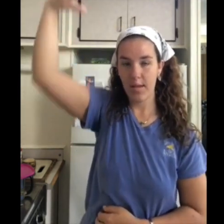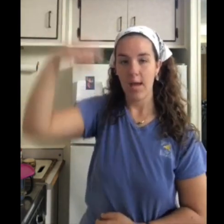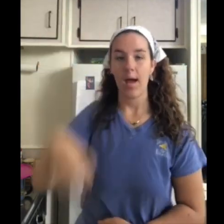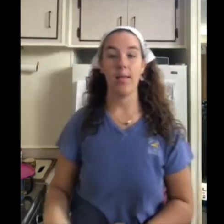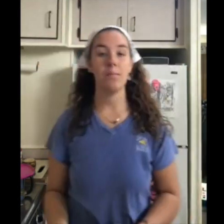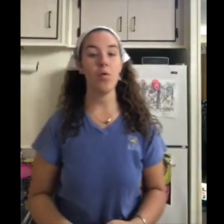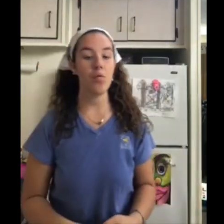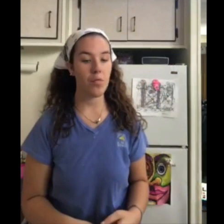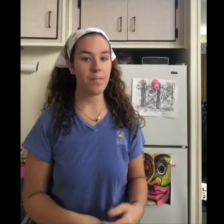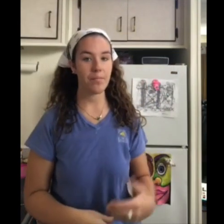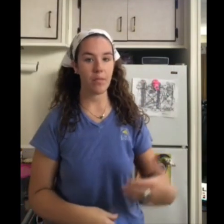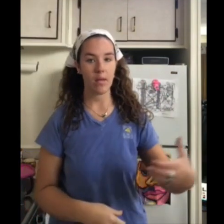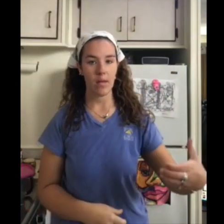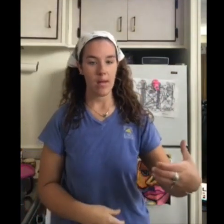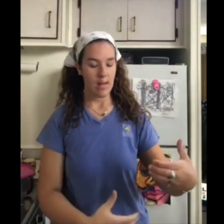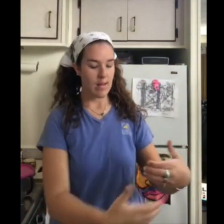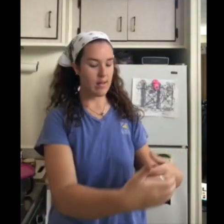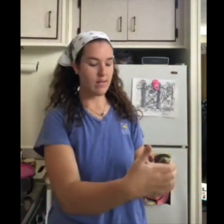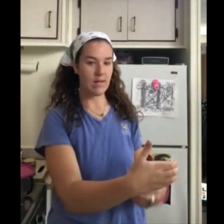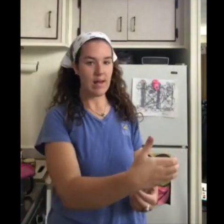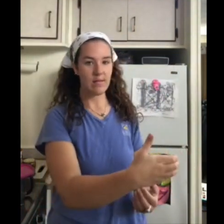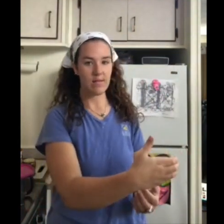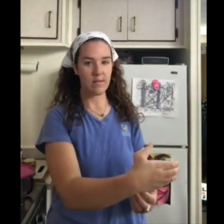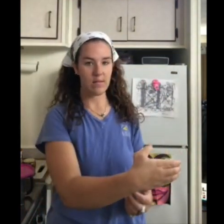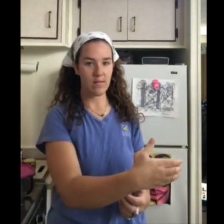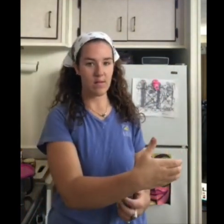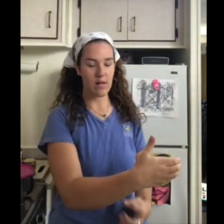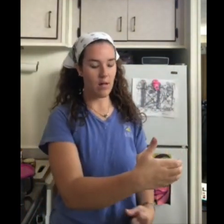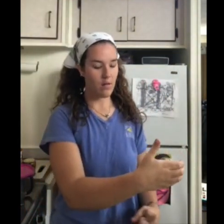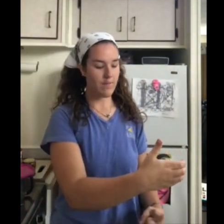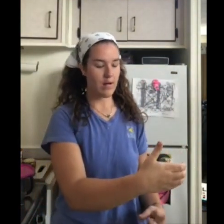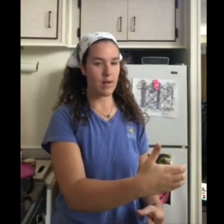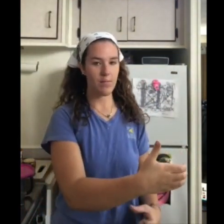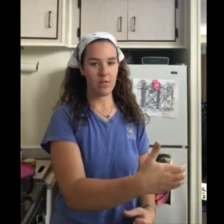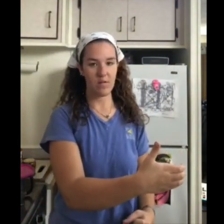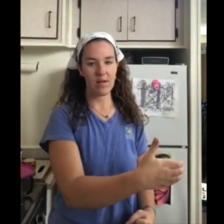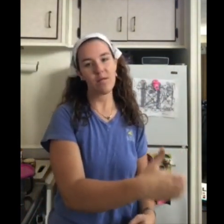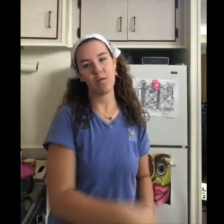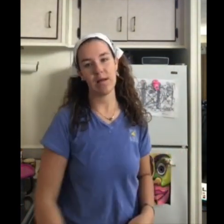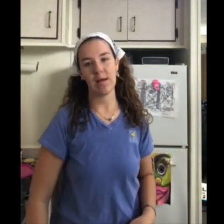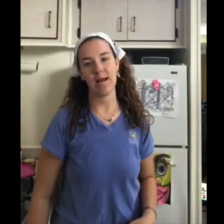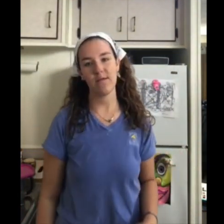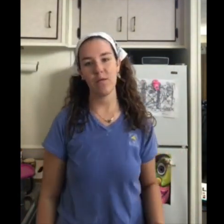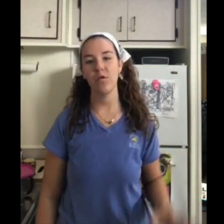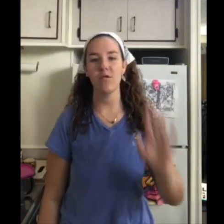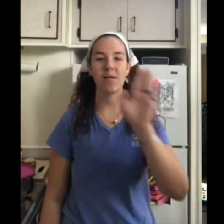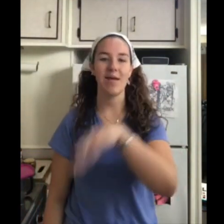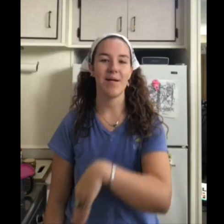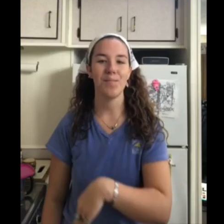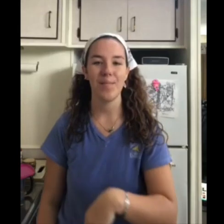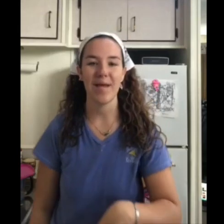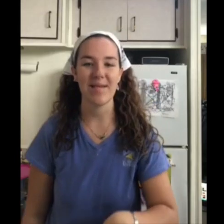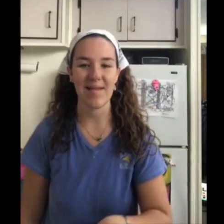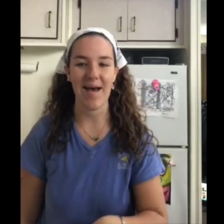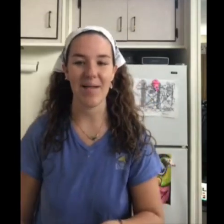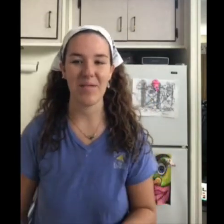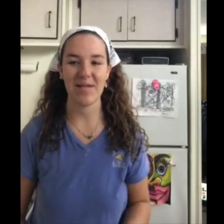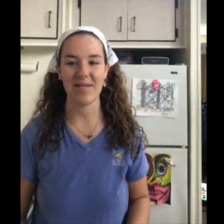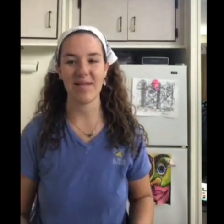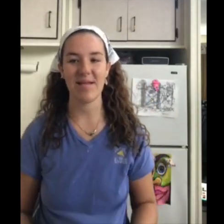And then moon is, it has this little alcove here, which it doesn't really need. Actually, we're just gonna nix that because